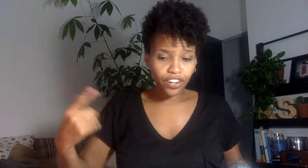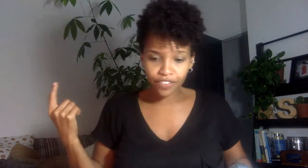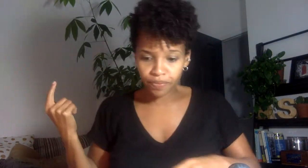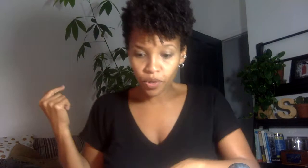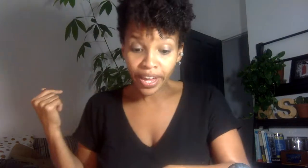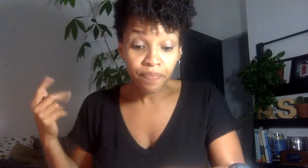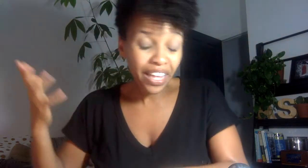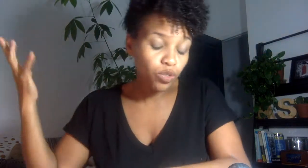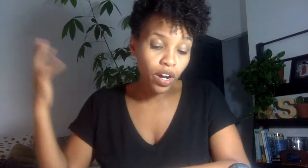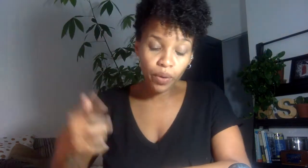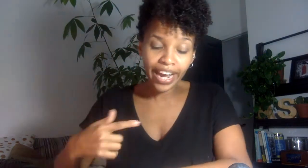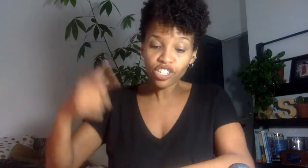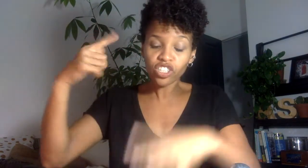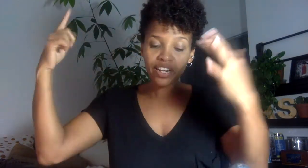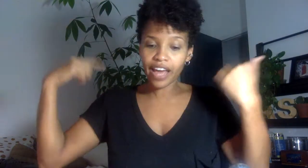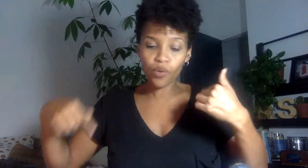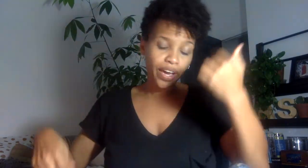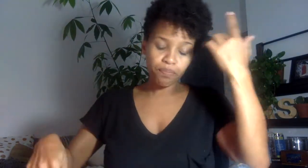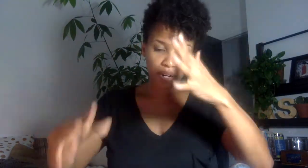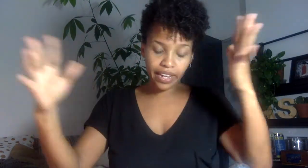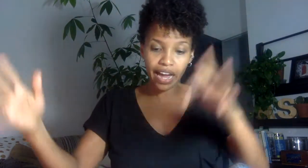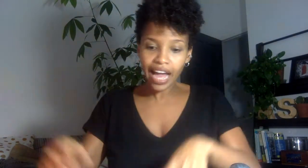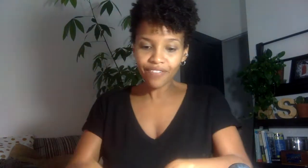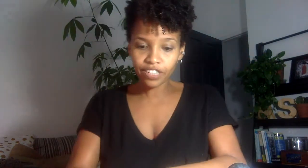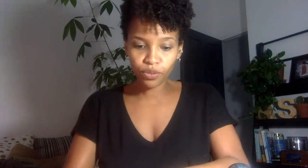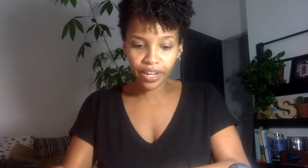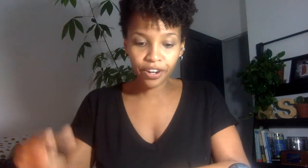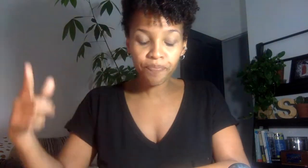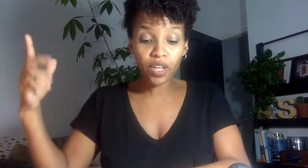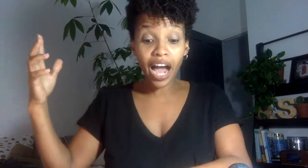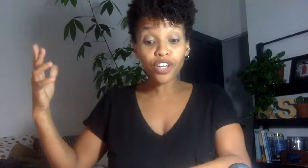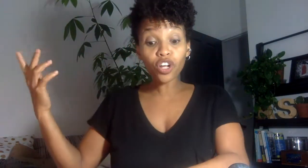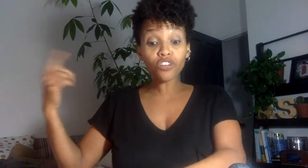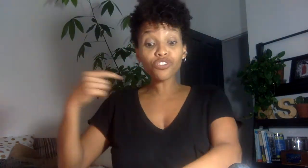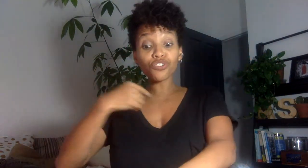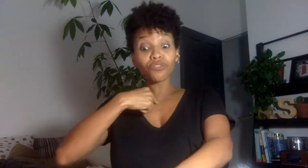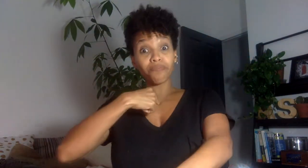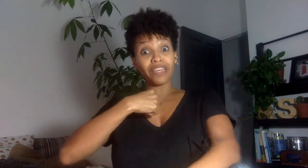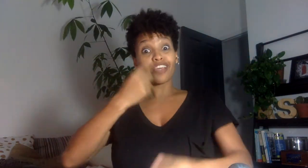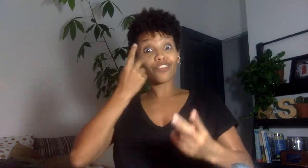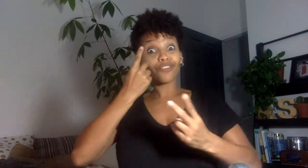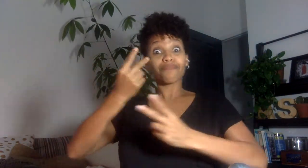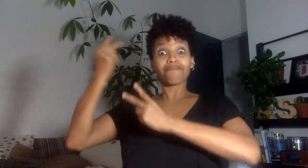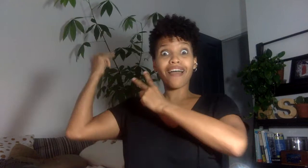forever. Okay, that's one way. I just thought of that way, but I have a different way here. You could also do,